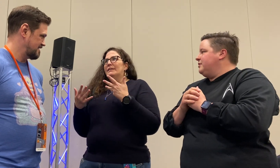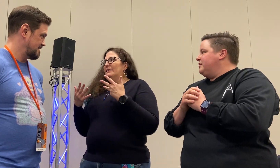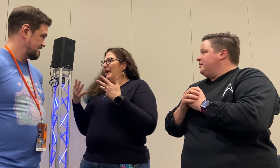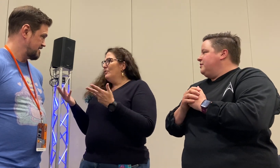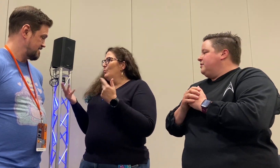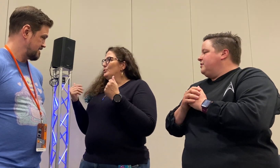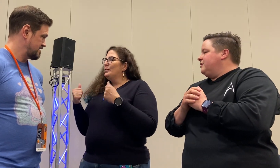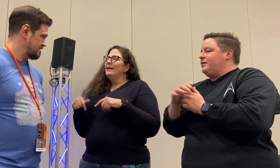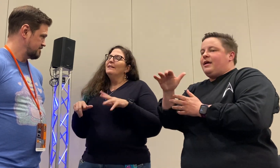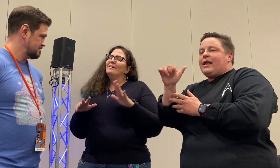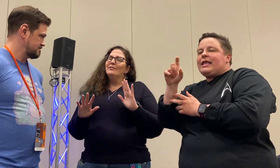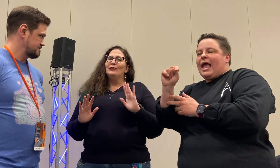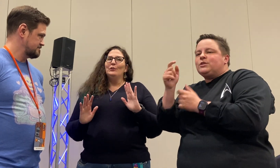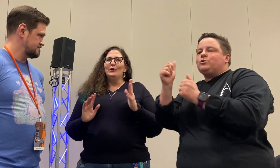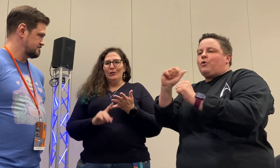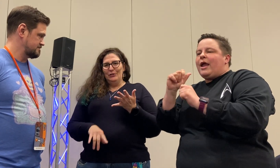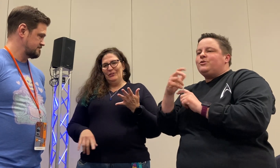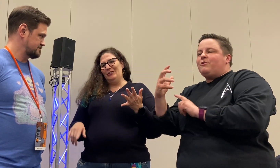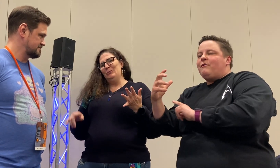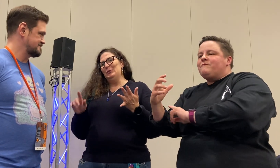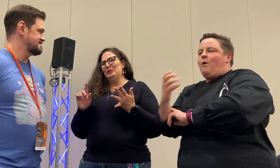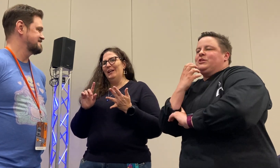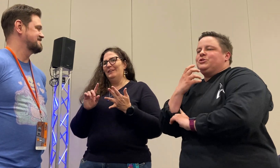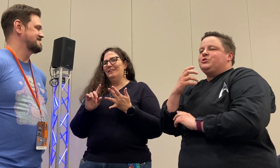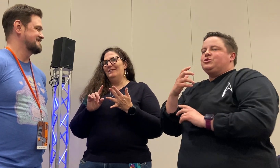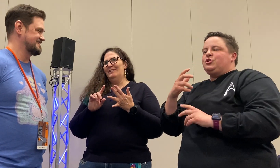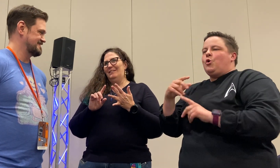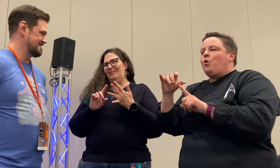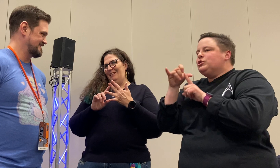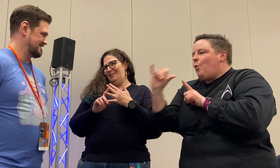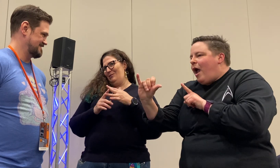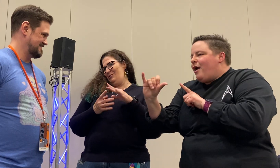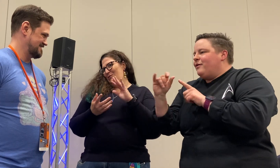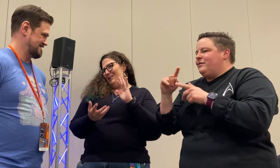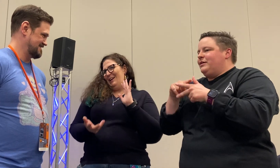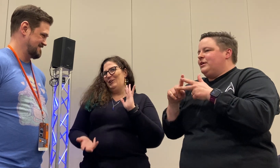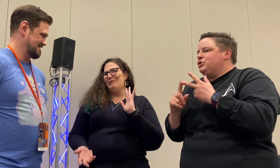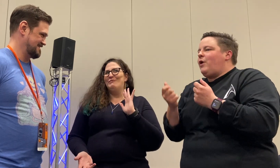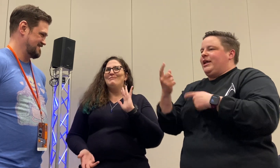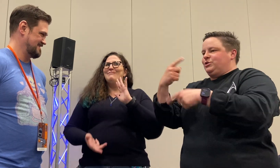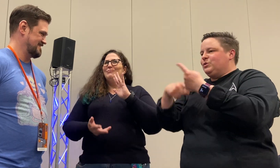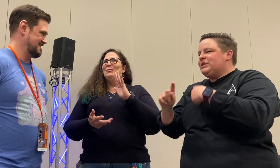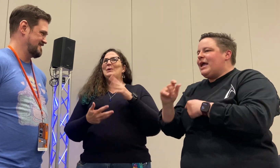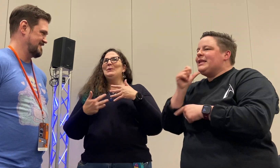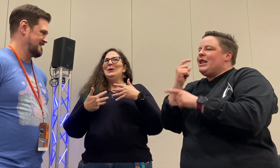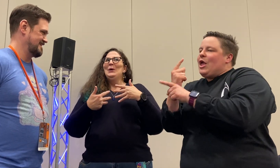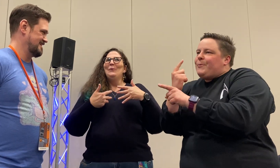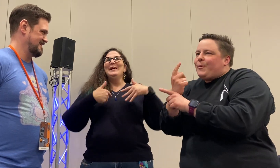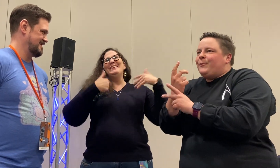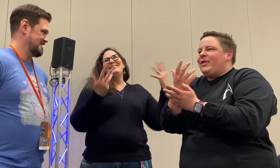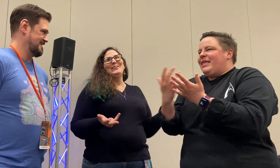cast will try and get us to curse, will try to get us to sign what we consider